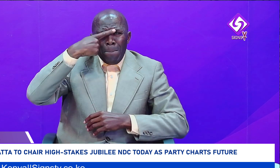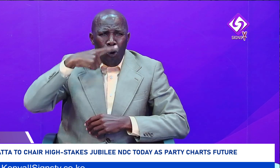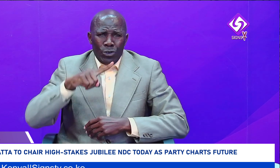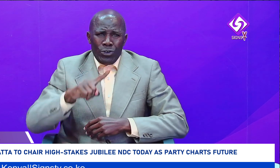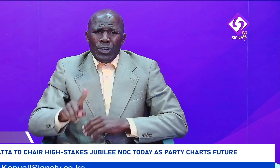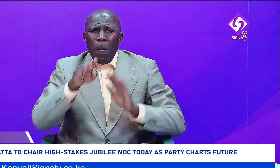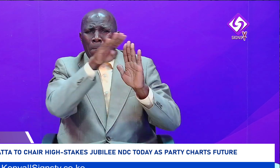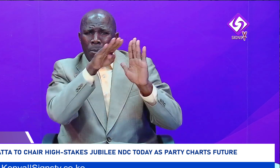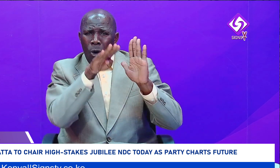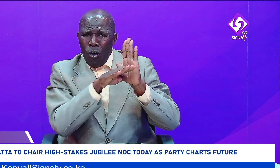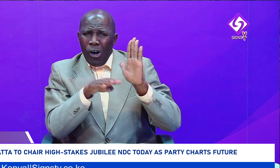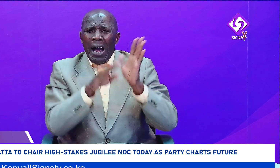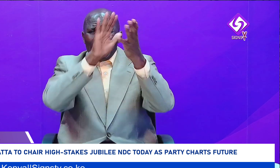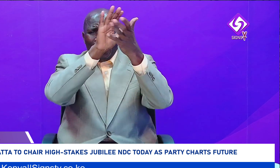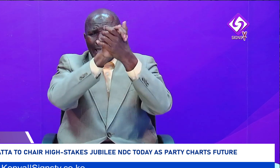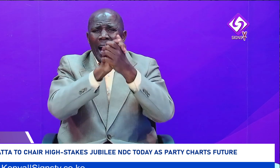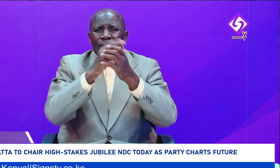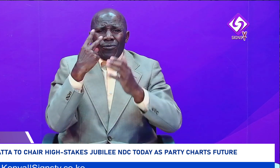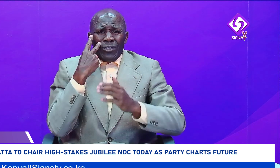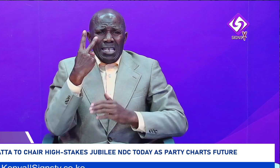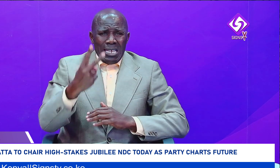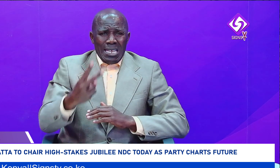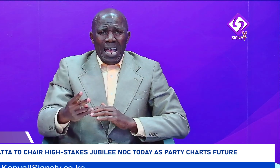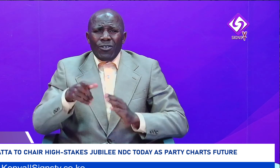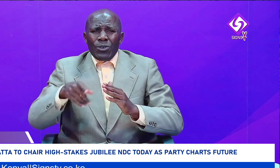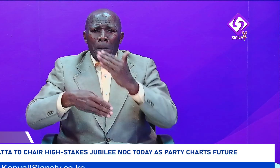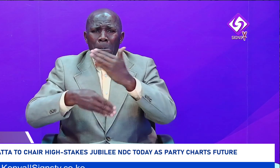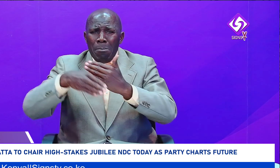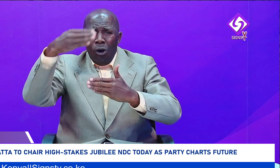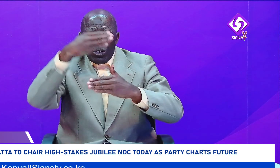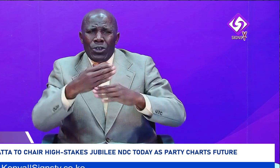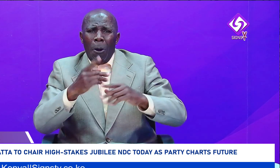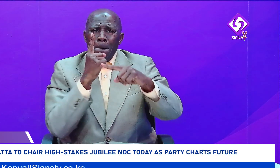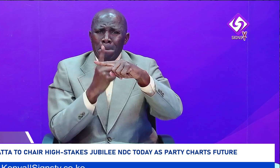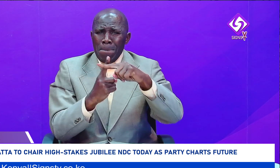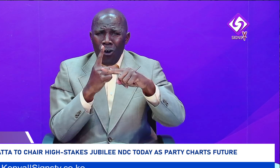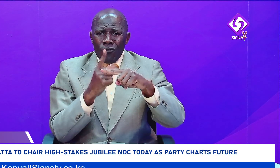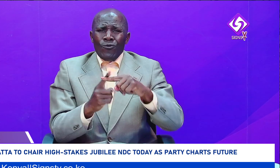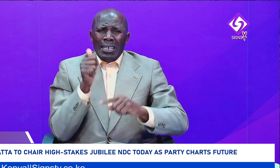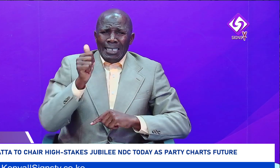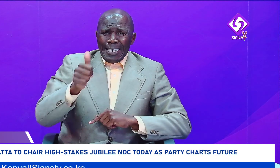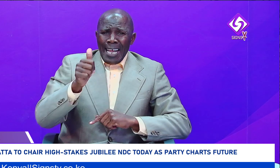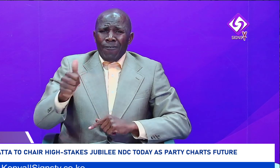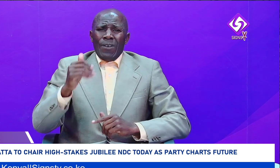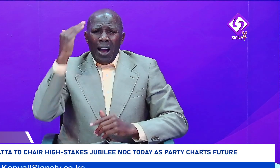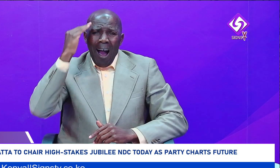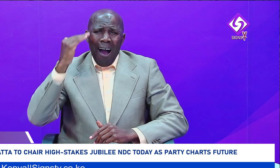policies, and programs as Jubilee looks to rebuild and position itself ahead of the